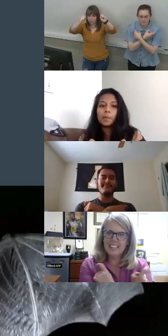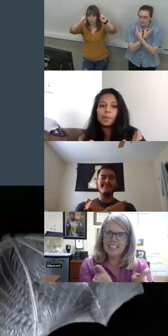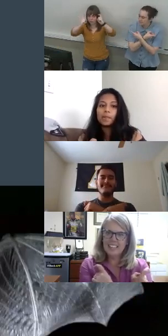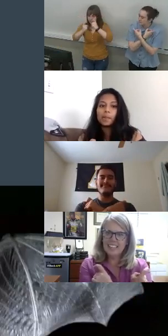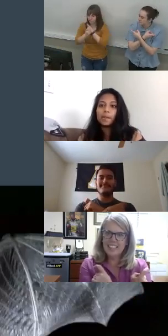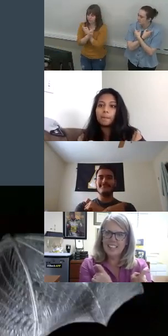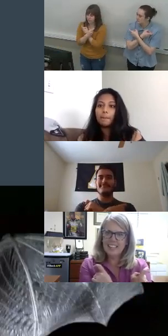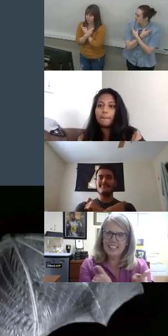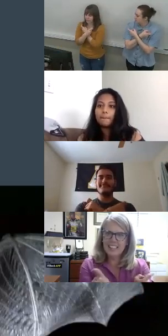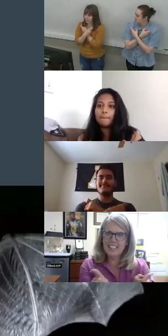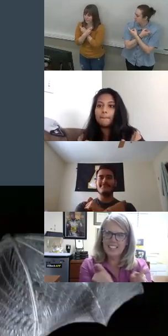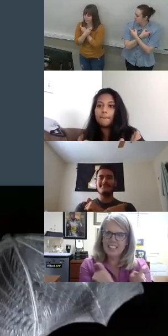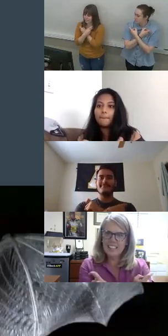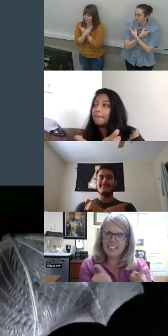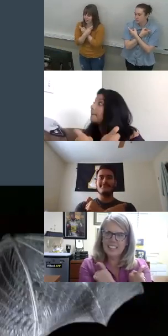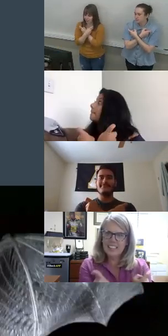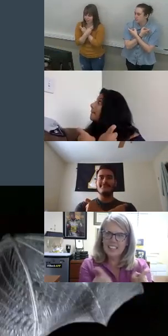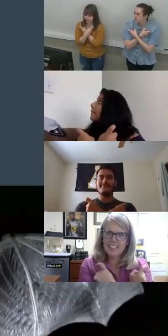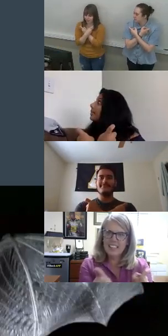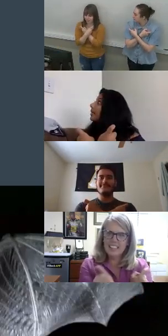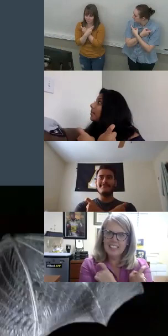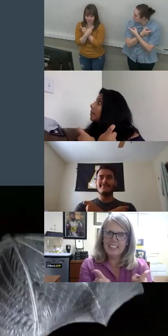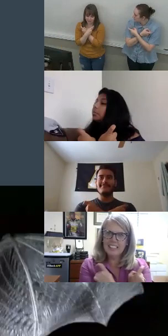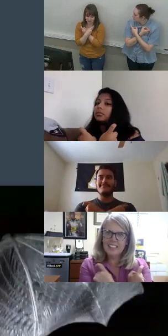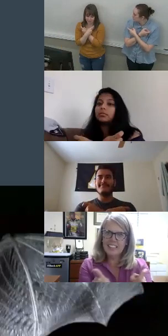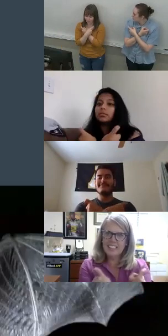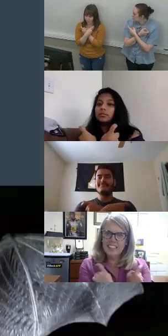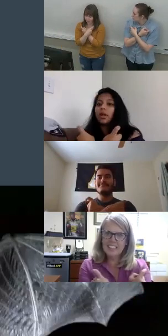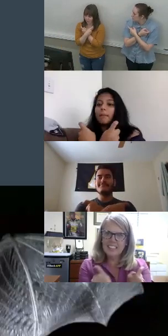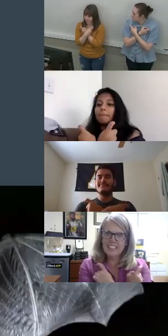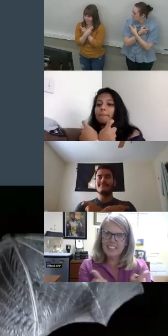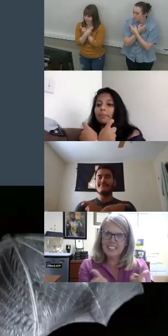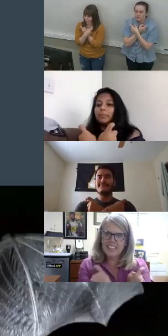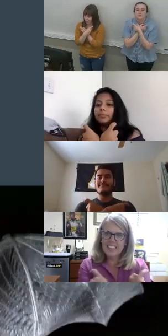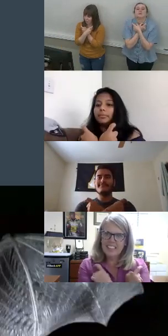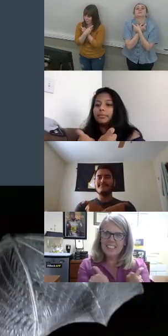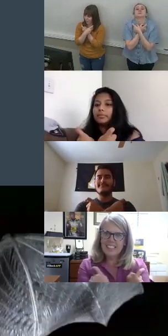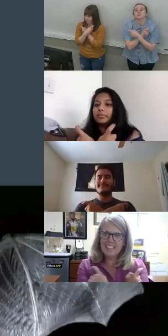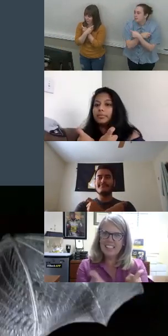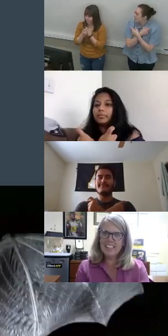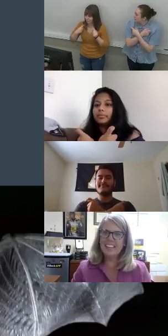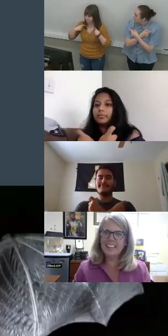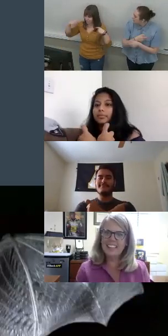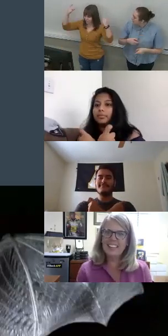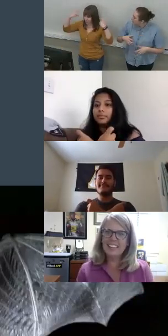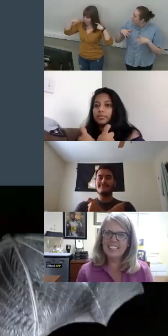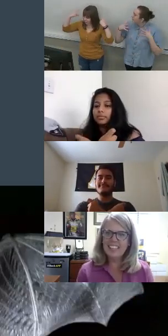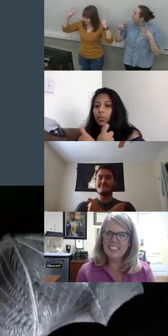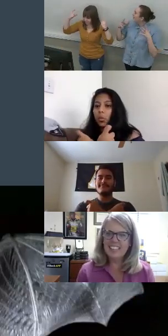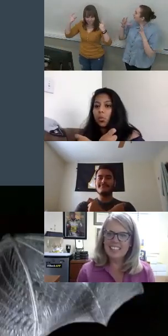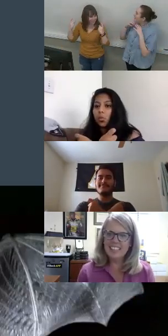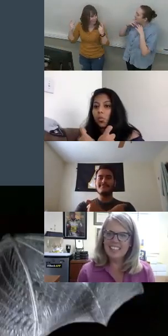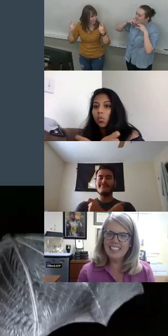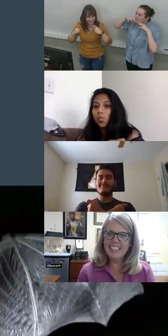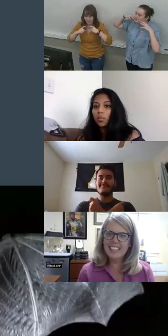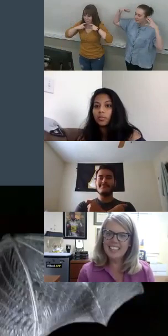fingers are bent kind of like this. I remember it kind of how Dracula has that huge kind of collar. Oh,